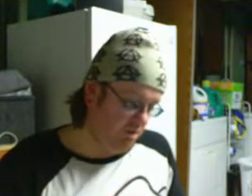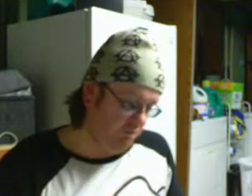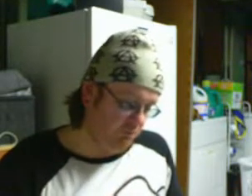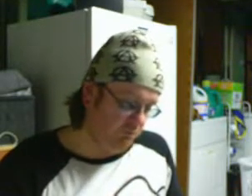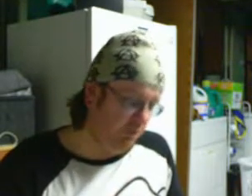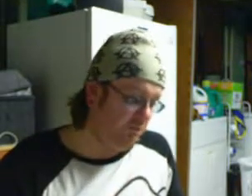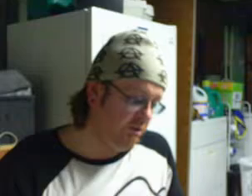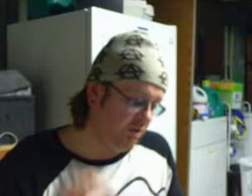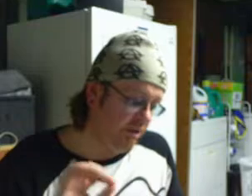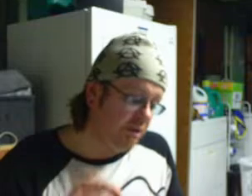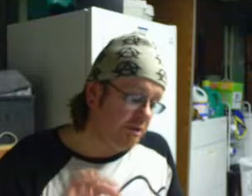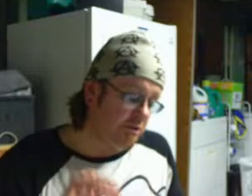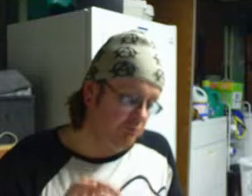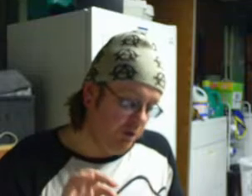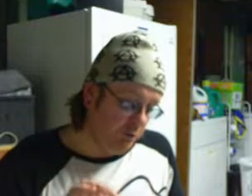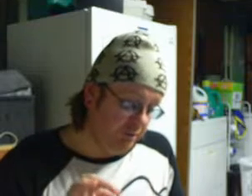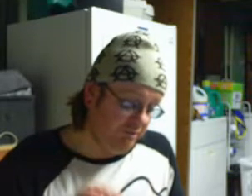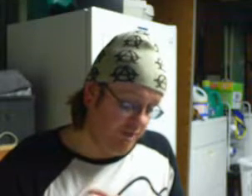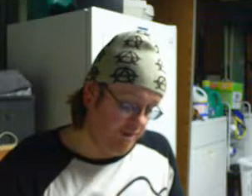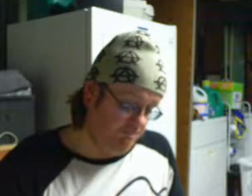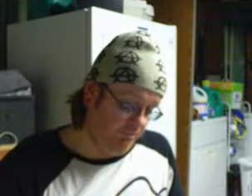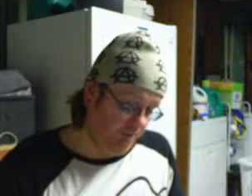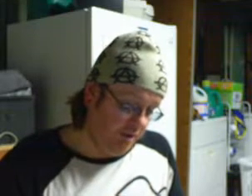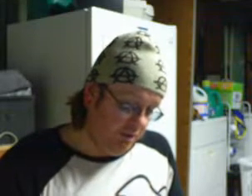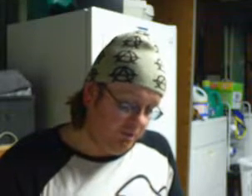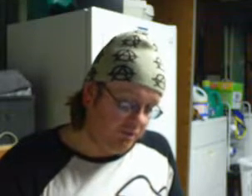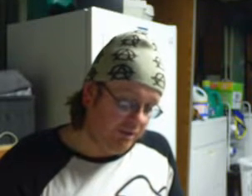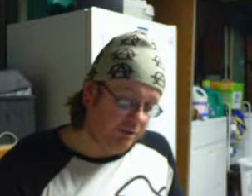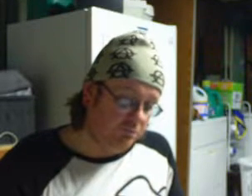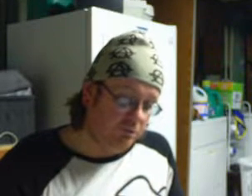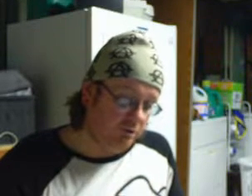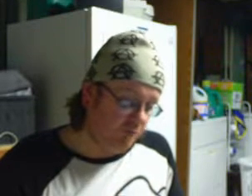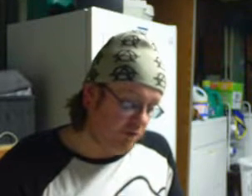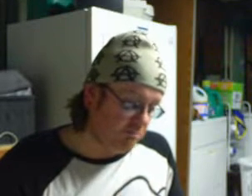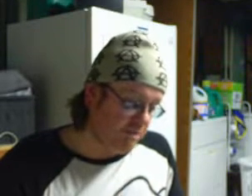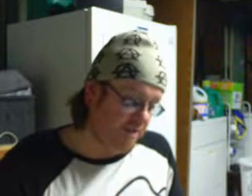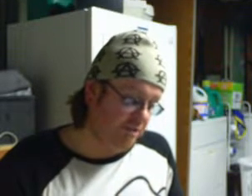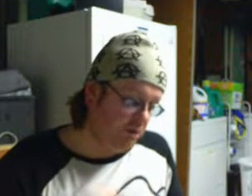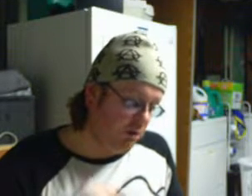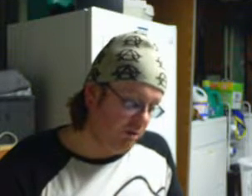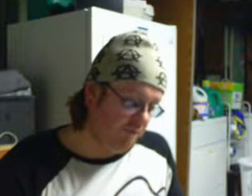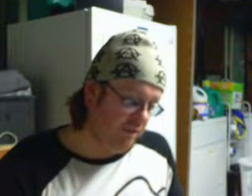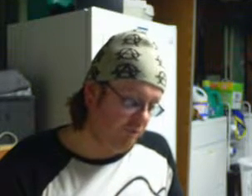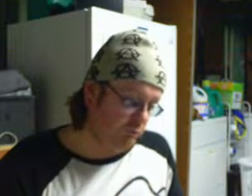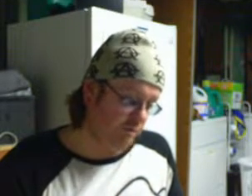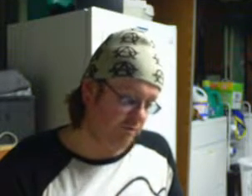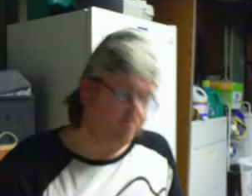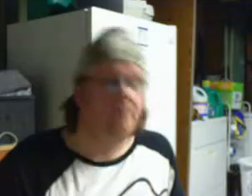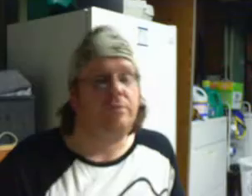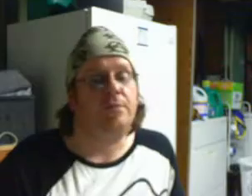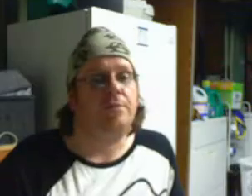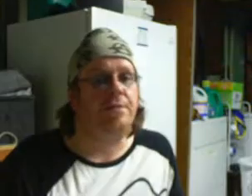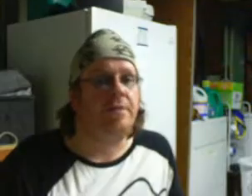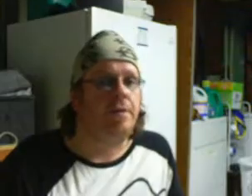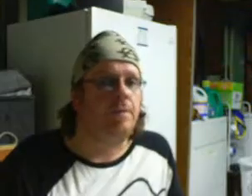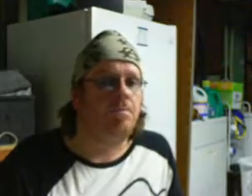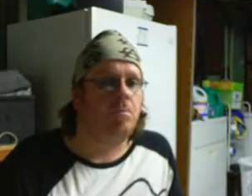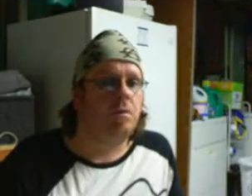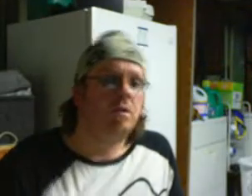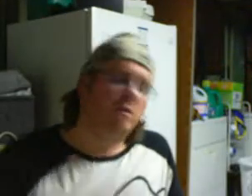Solomon's mother. He said, "You know," he said, "that the kingdom should have come to me, and that all of Israel expected me to be king." Now,